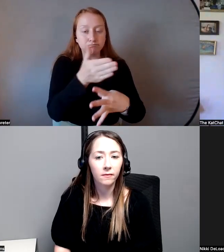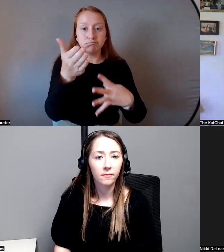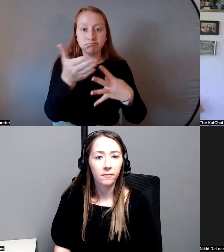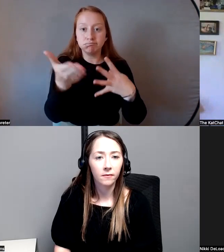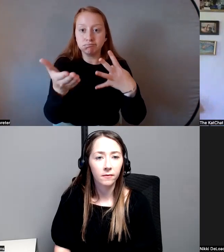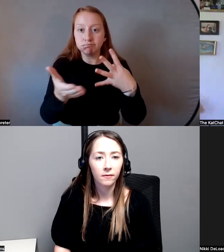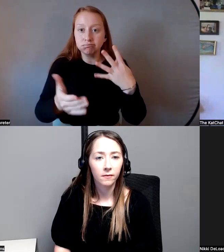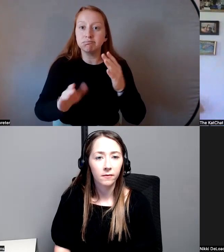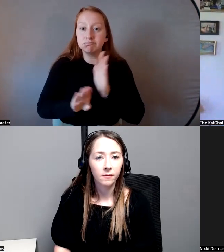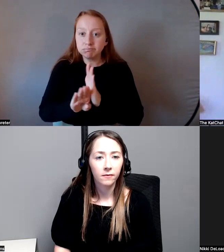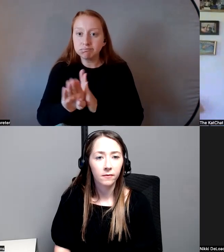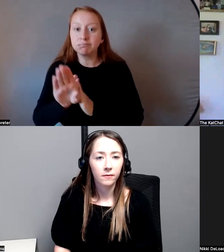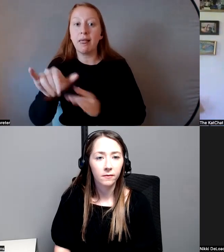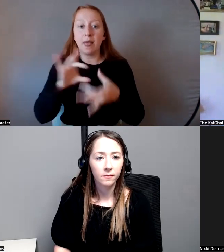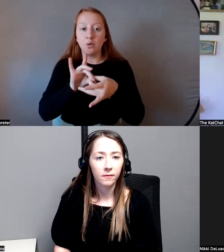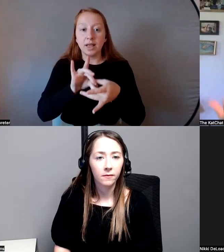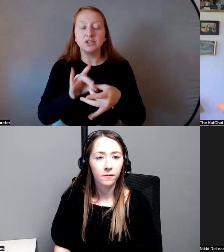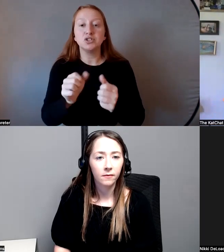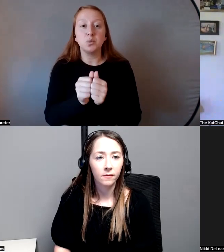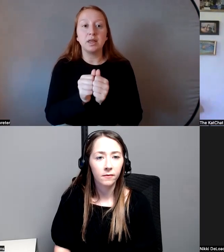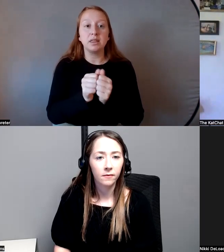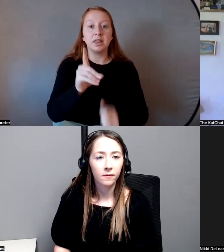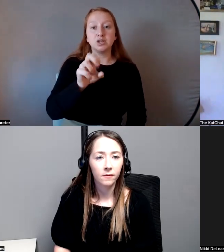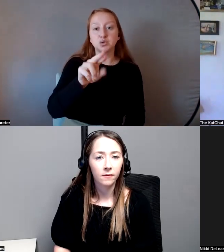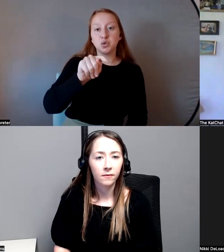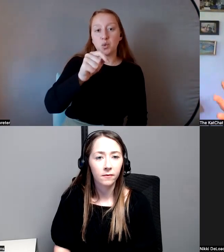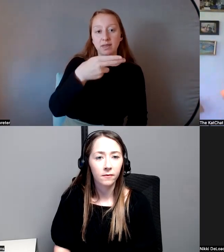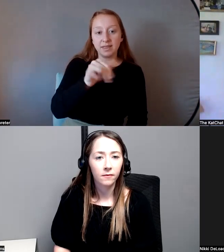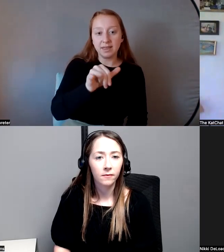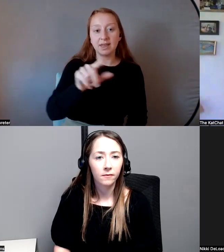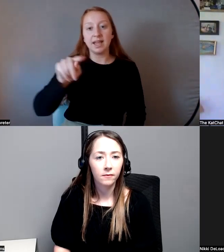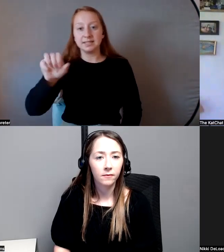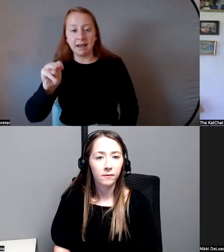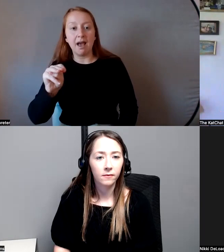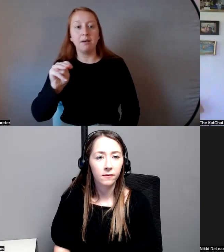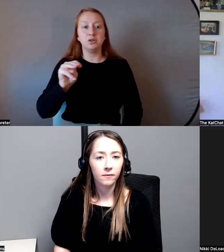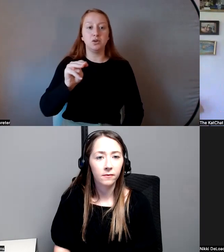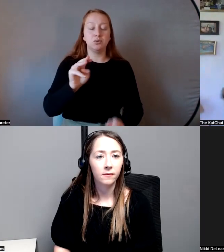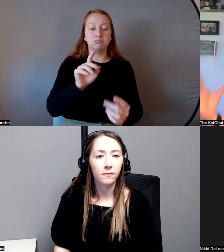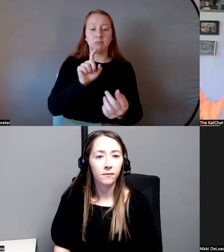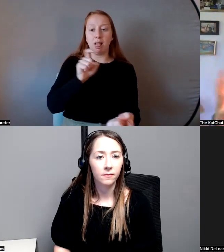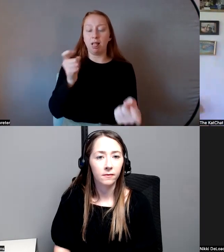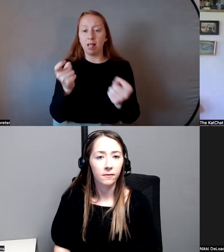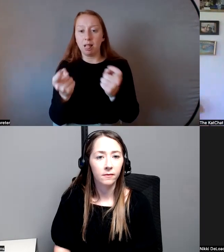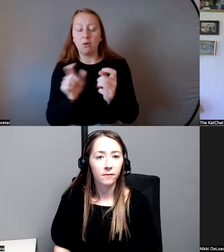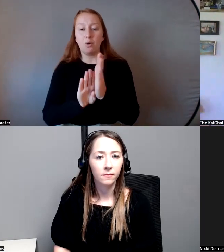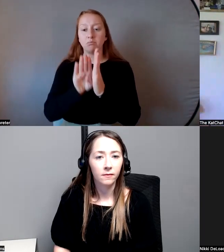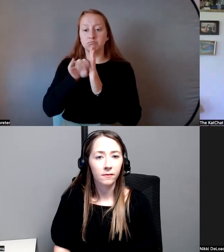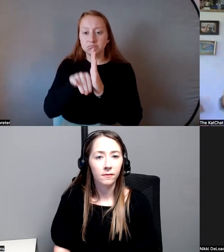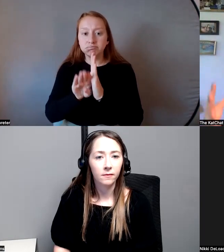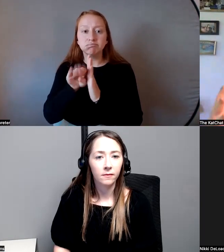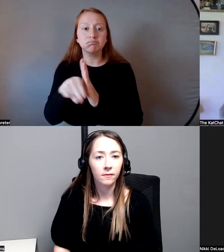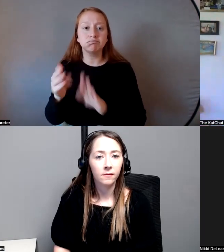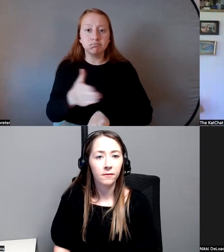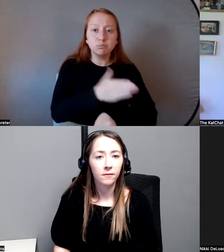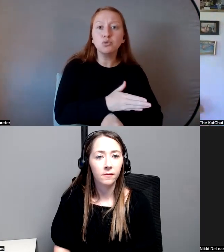the relationship between Goldie and Tom change or improve or